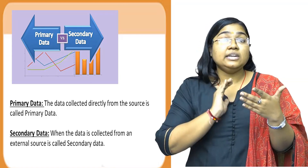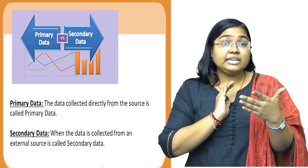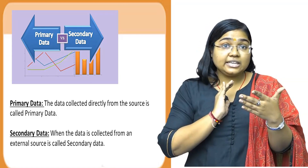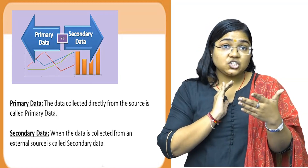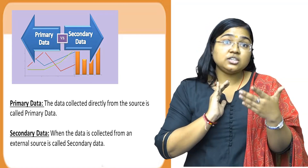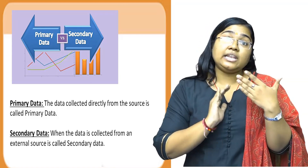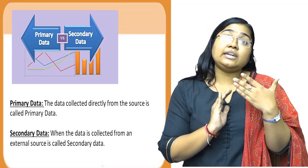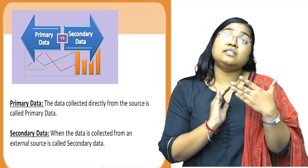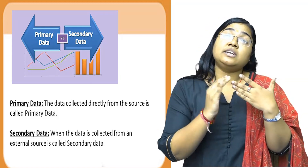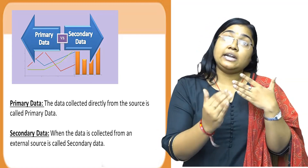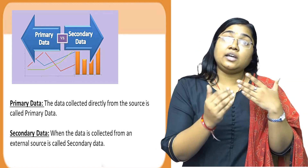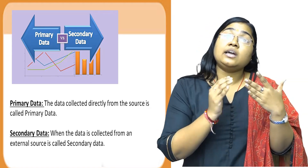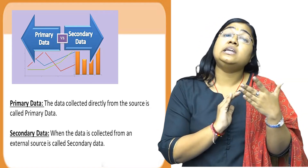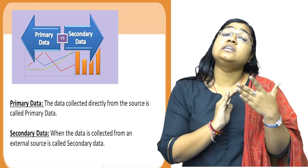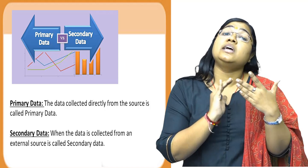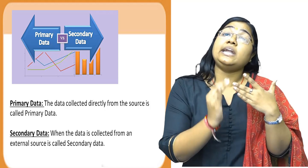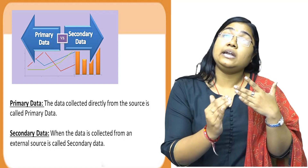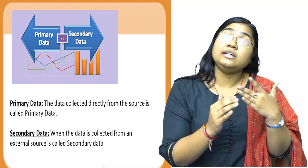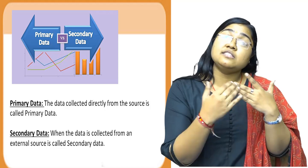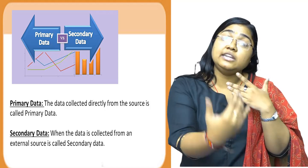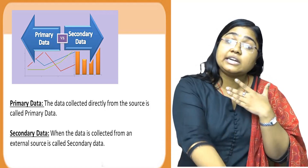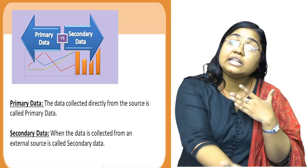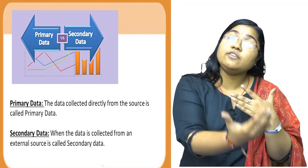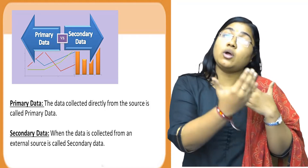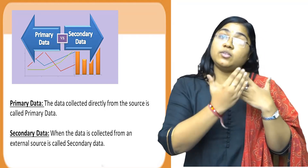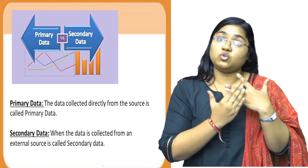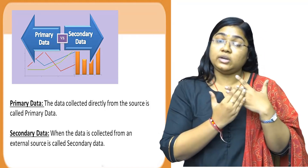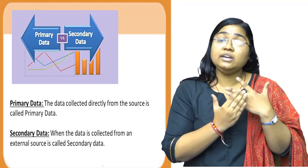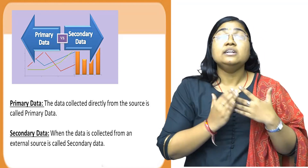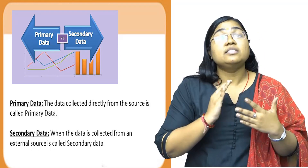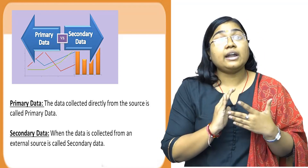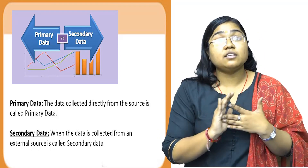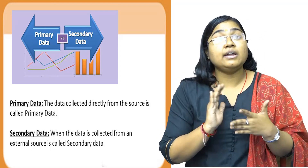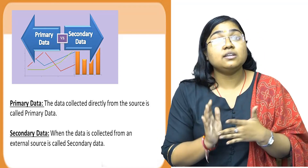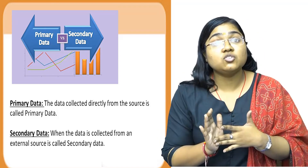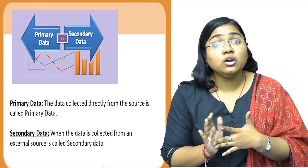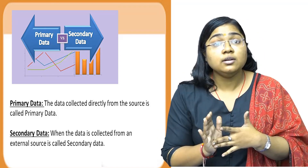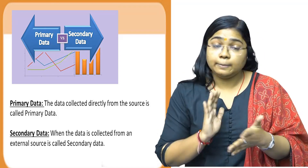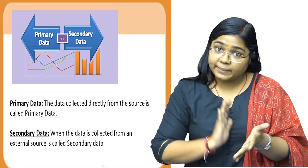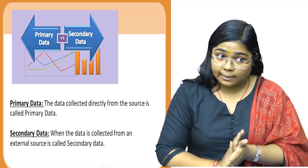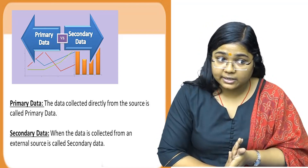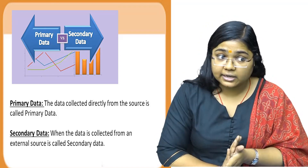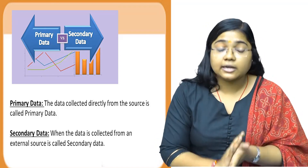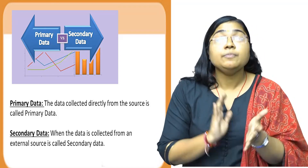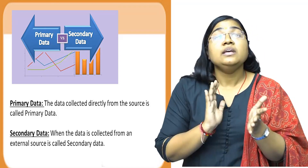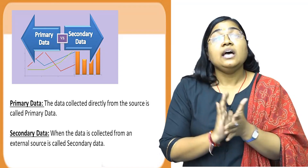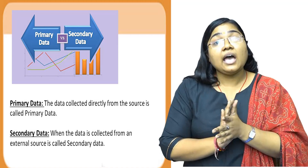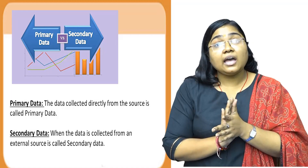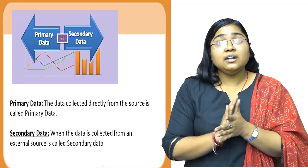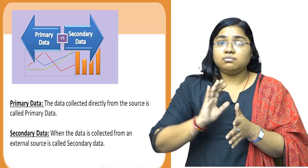source. Teacher collected the data, collected the attendance directly from the student, that is why it is your primary